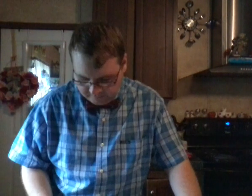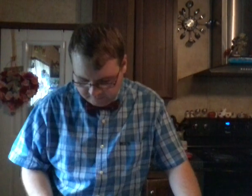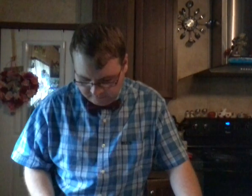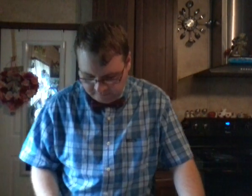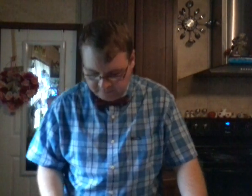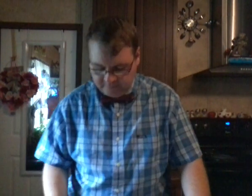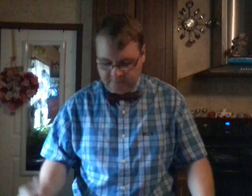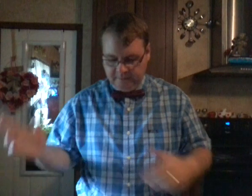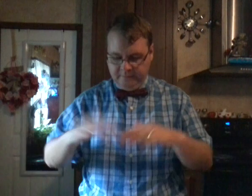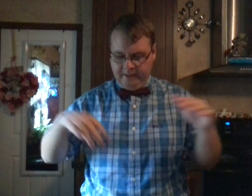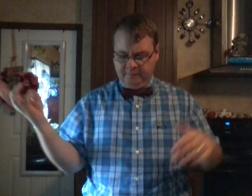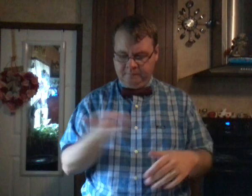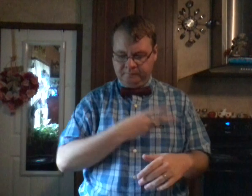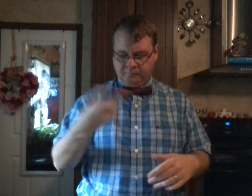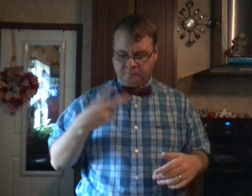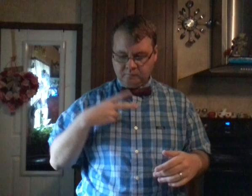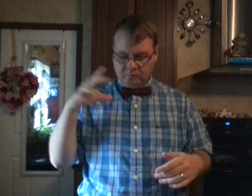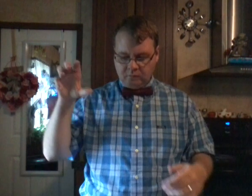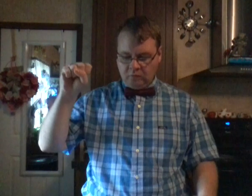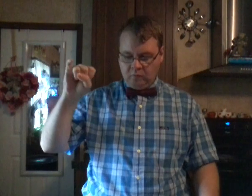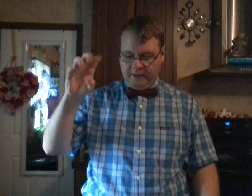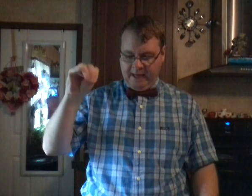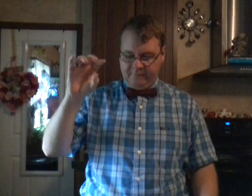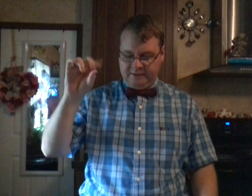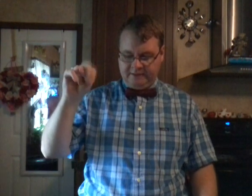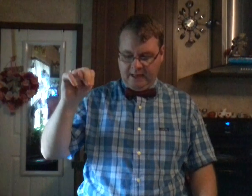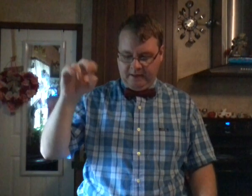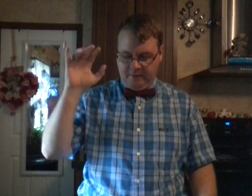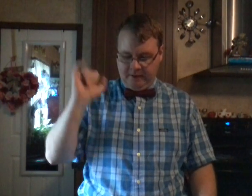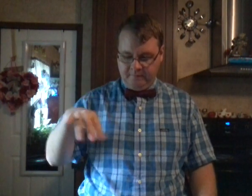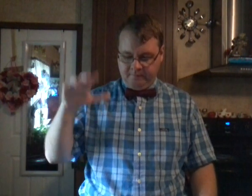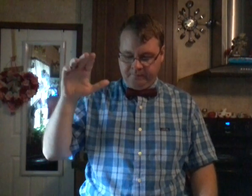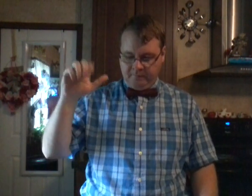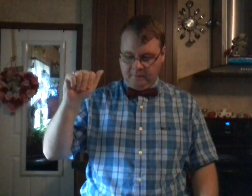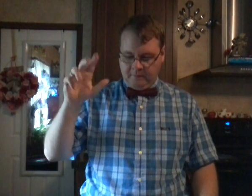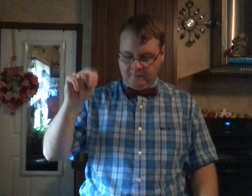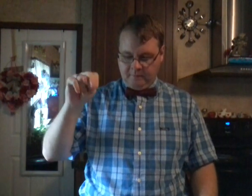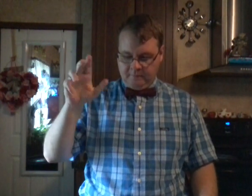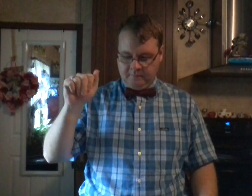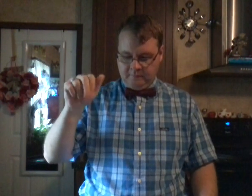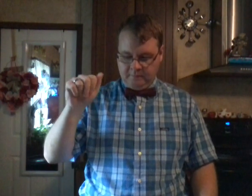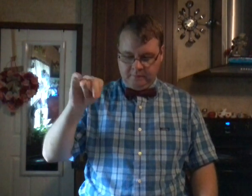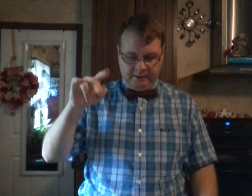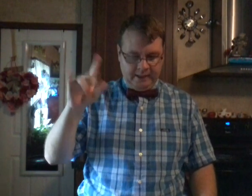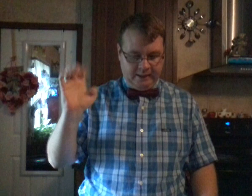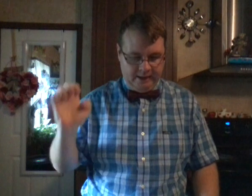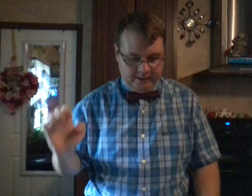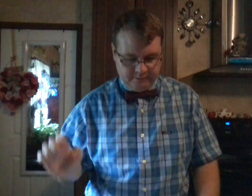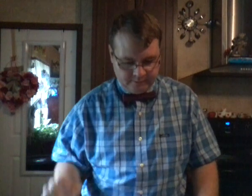And then we have Simon the Canaanite.